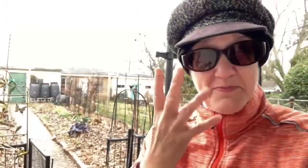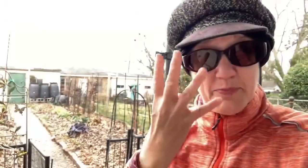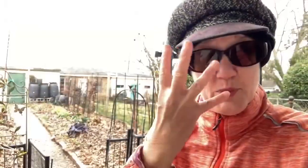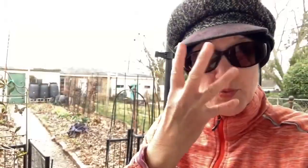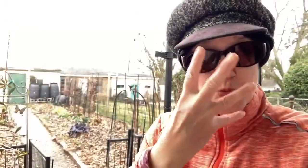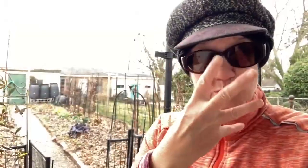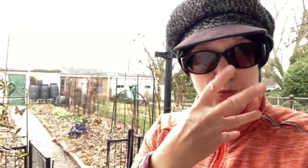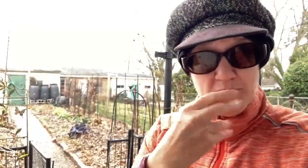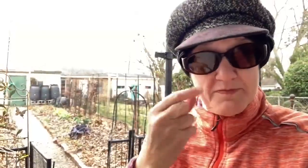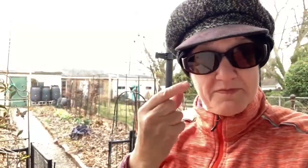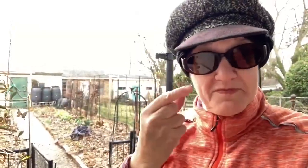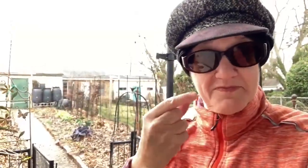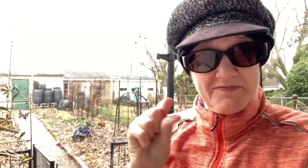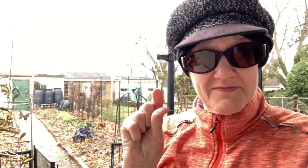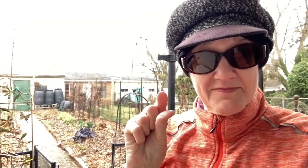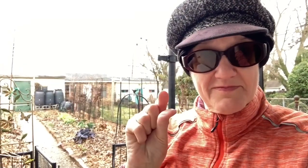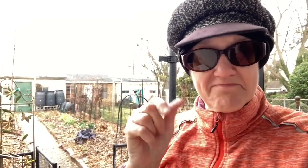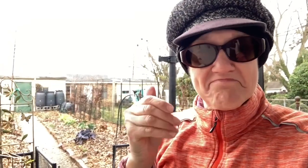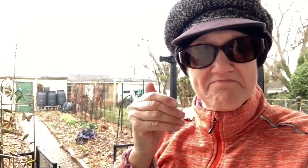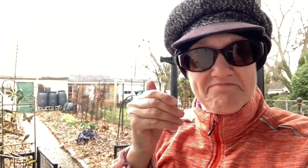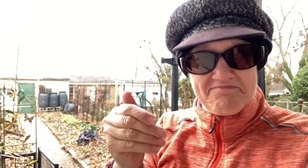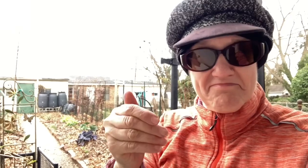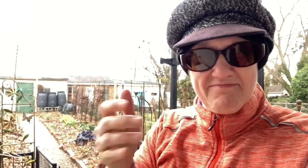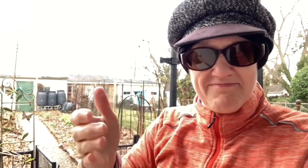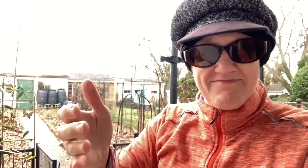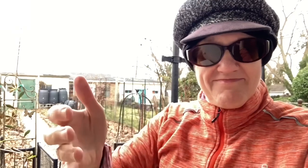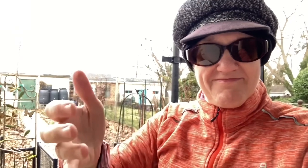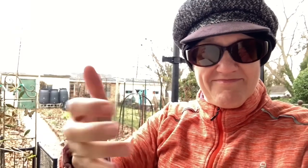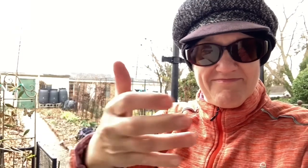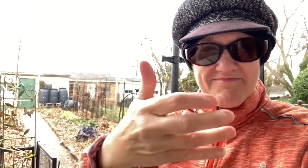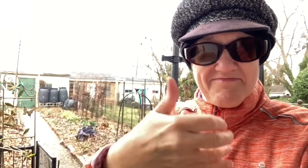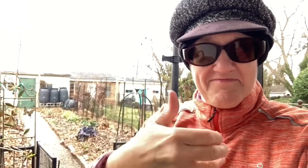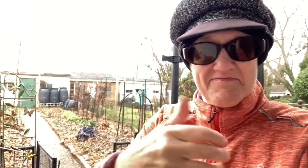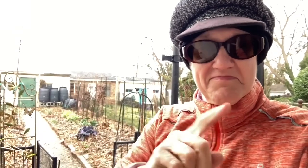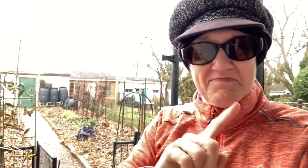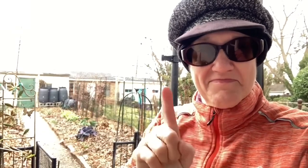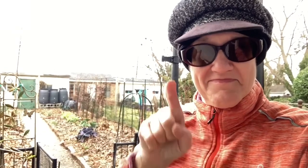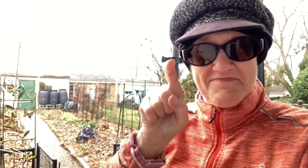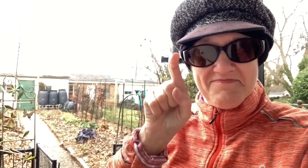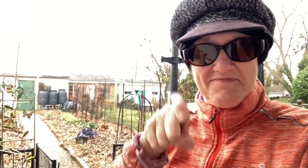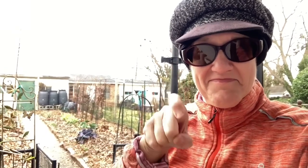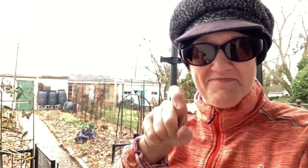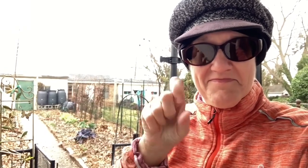You see that beautiful greens over there? Let's go ahead and harvest some of them.